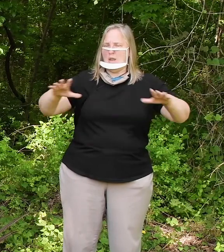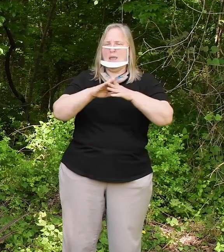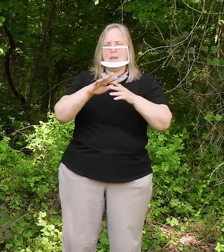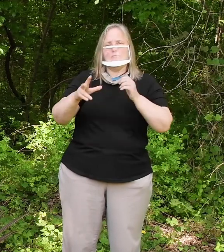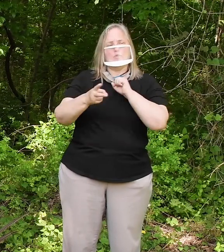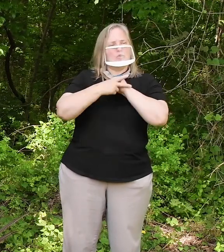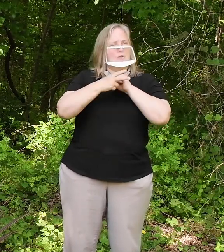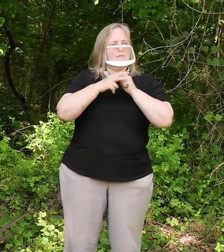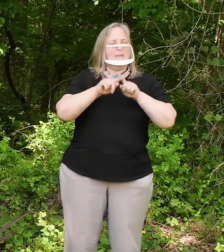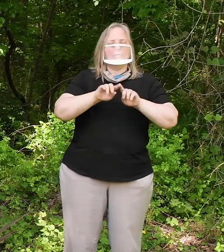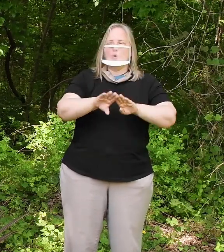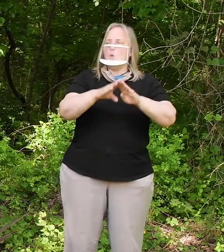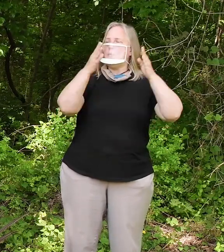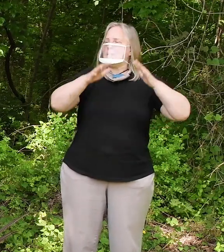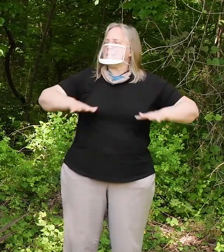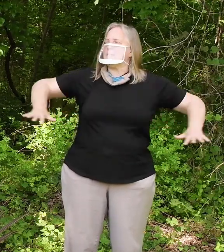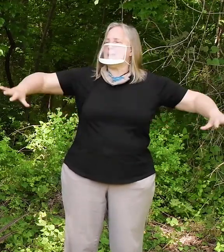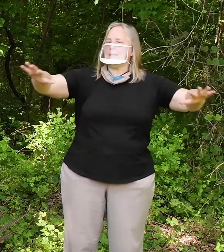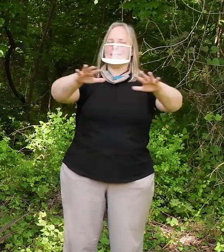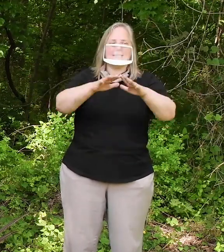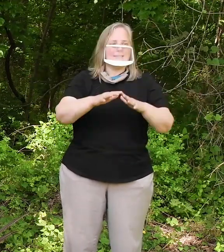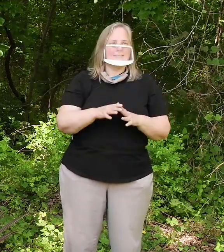space.